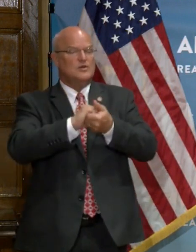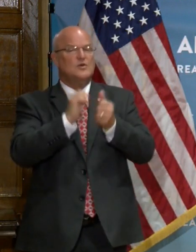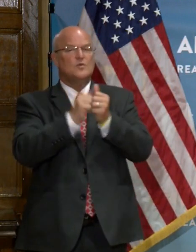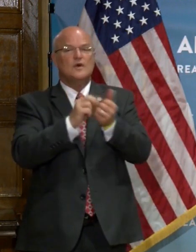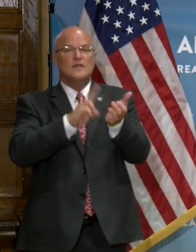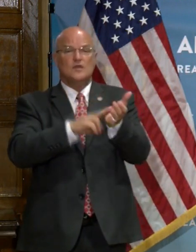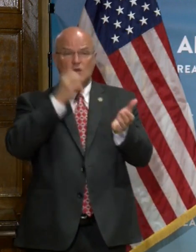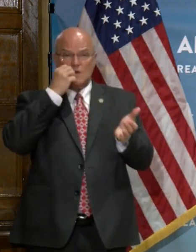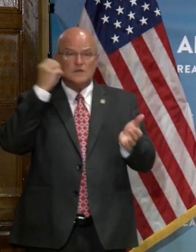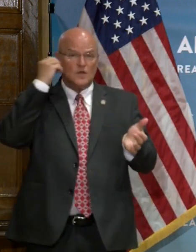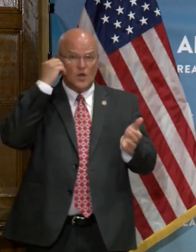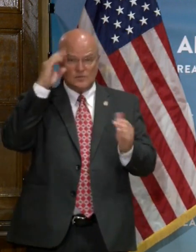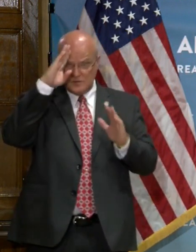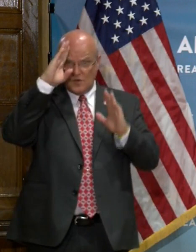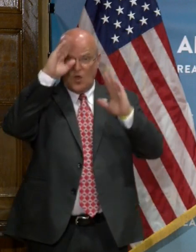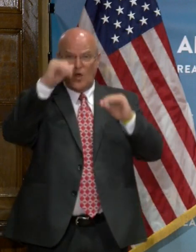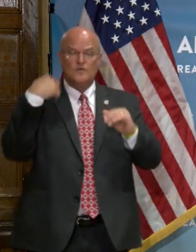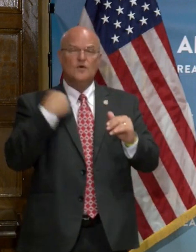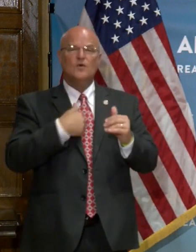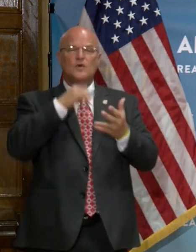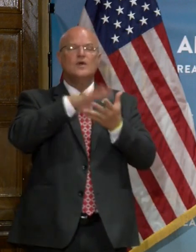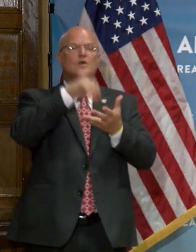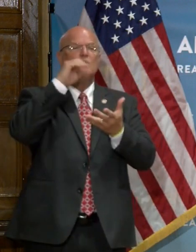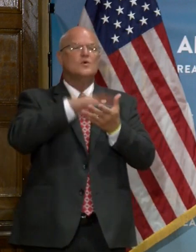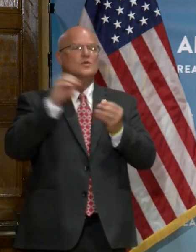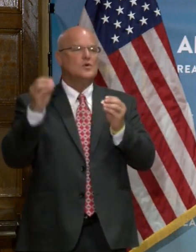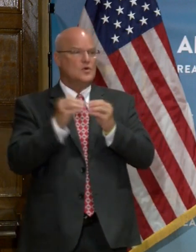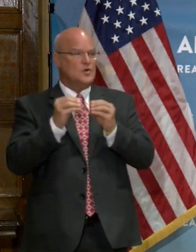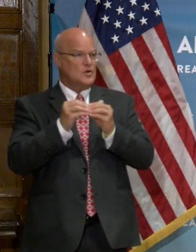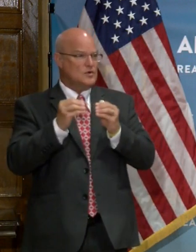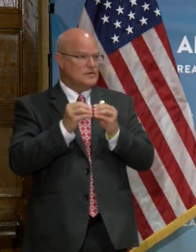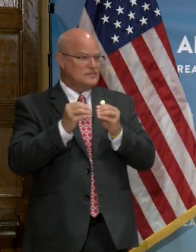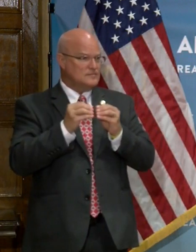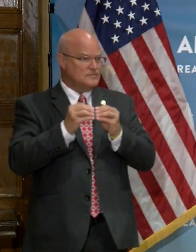nursing homes, and hopefully we will learn additional